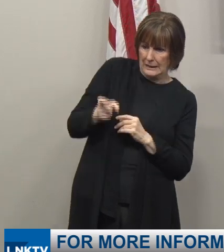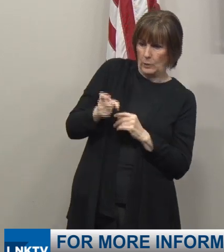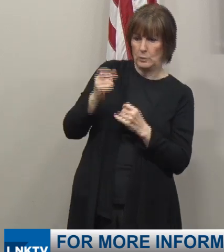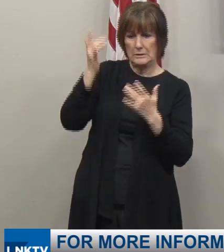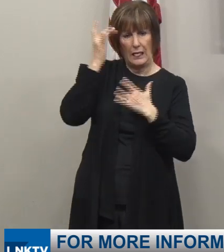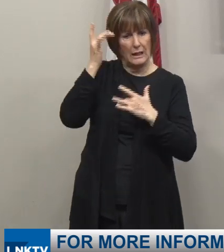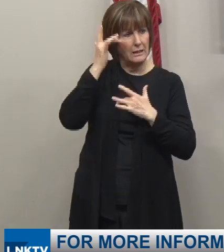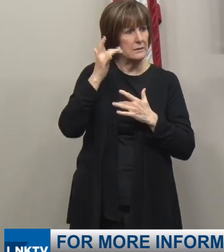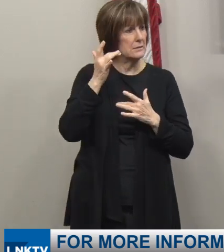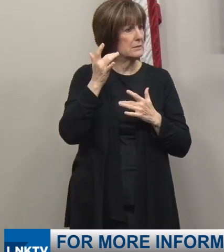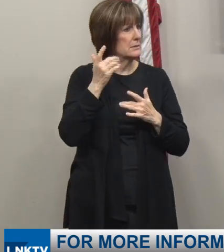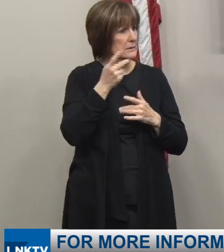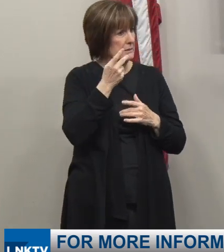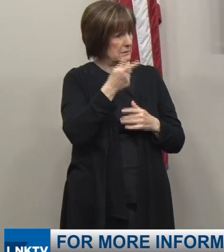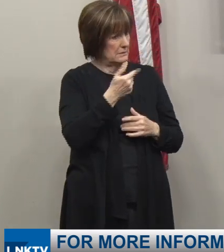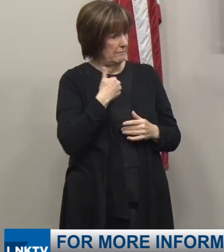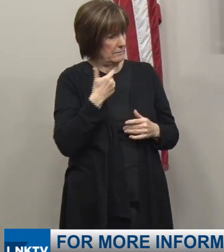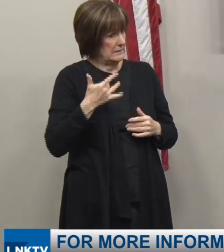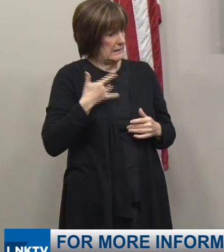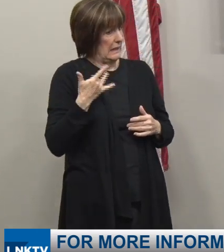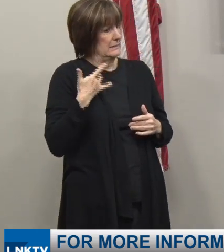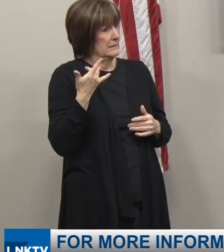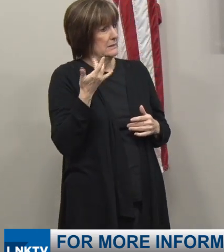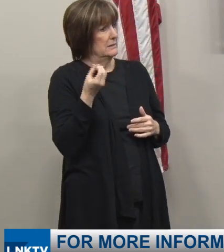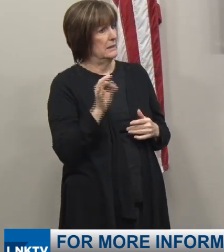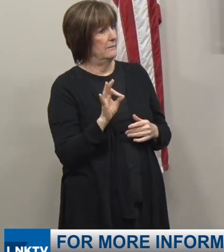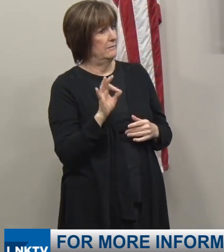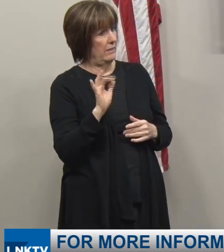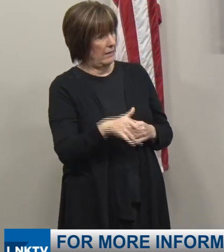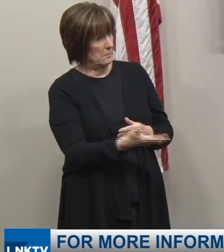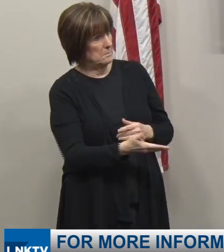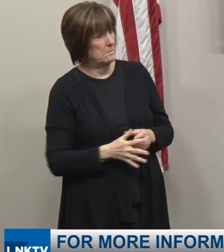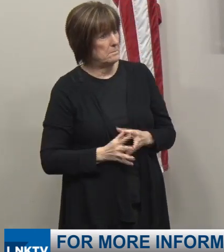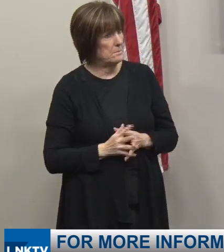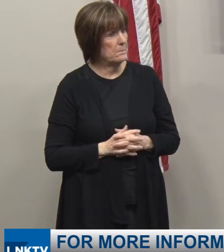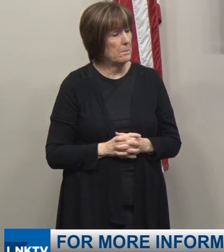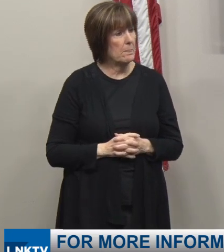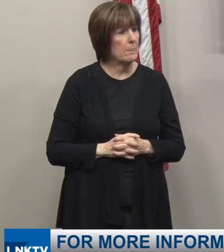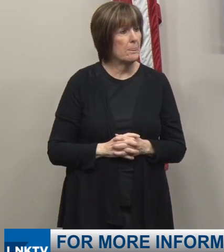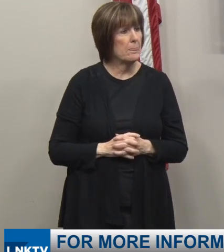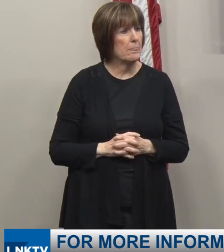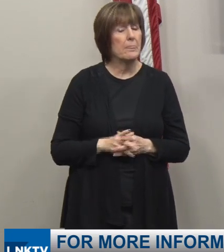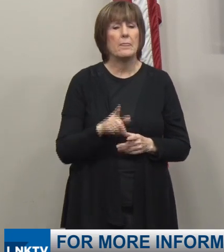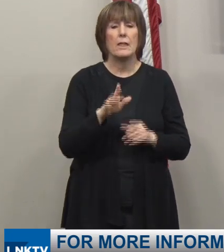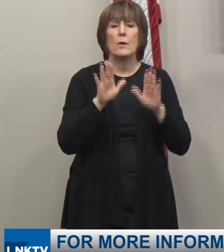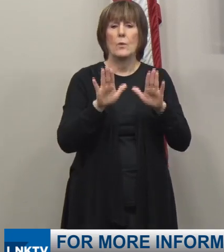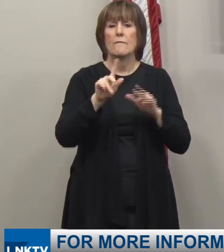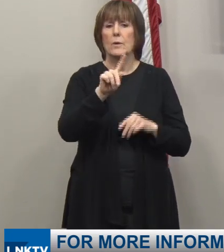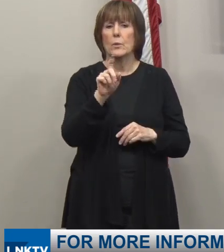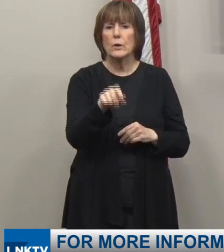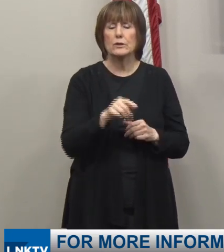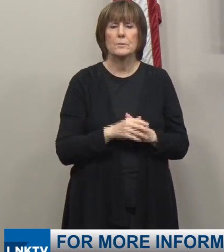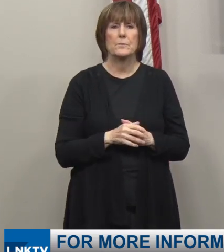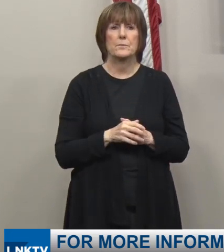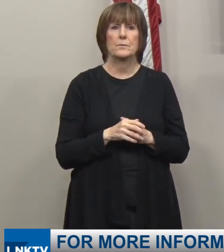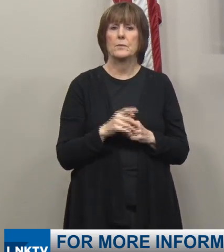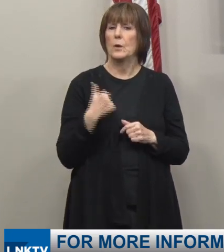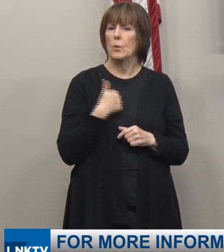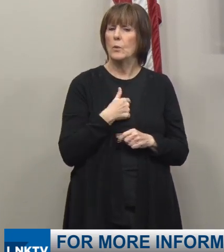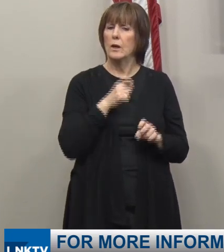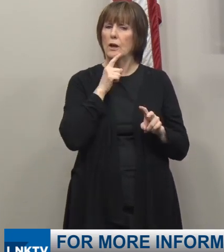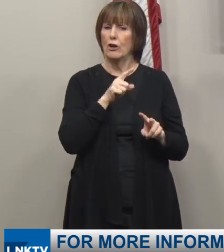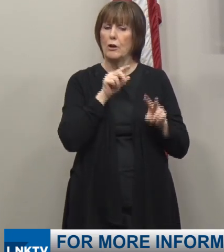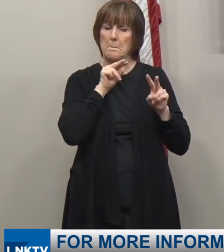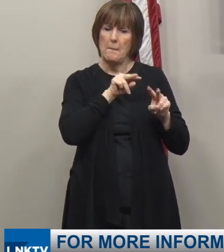I mean, do you have a sense for that at the health department? That's a great question, Riley. Actually, we